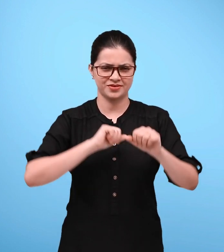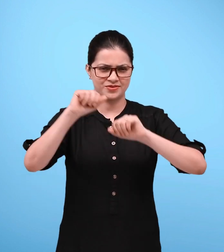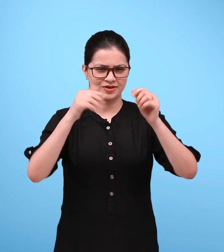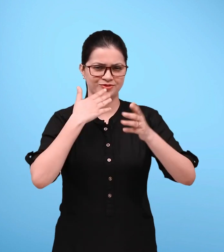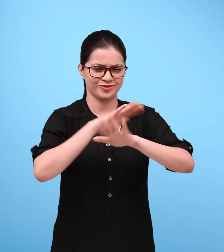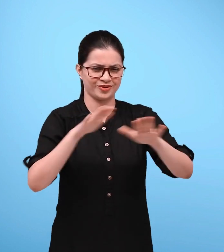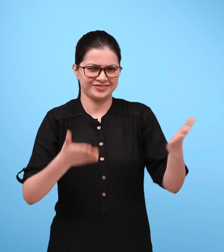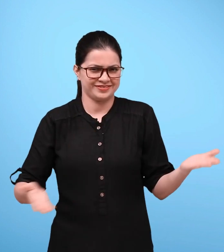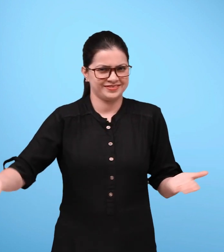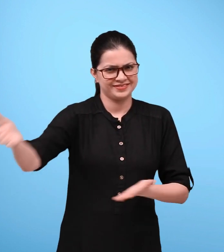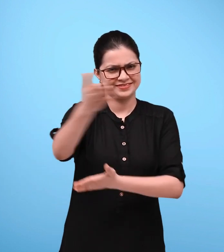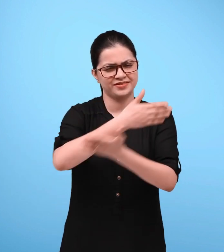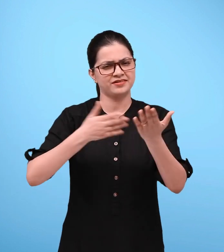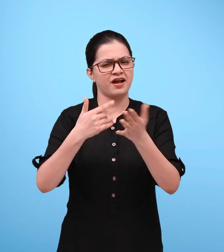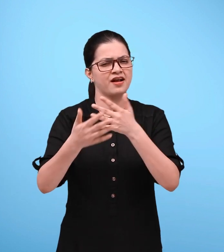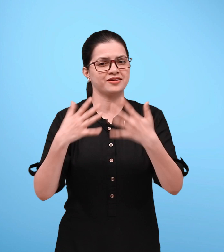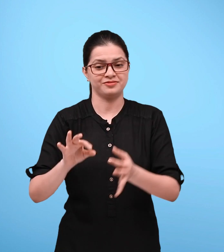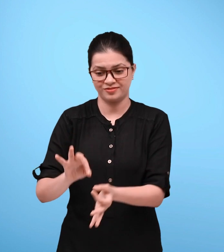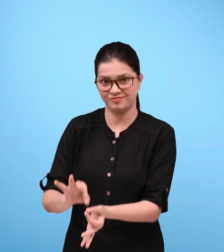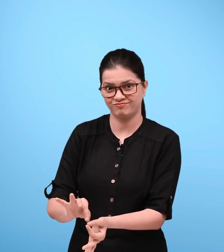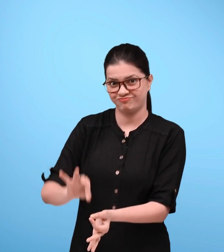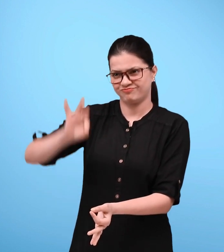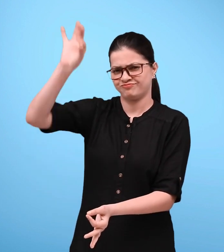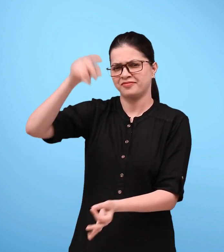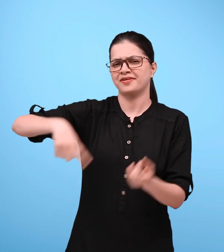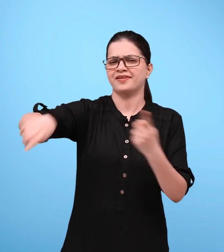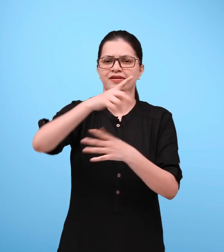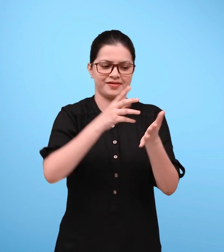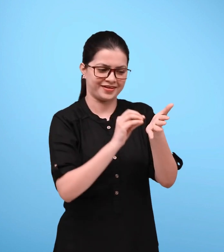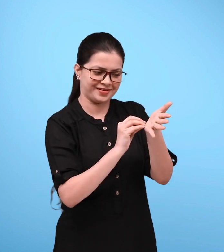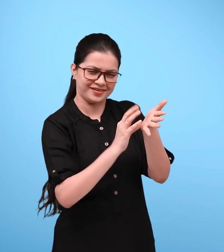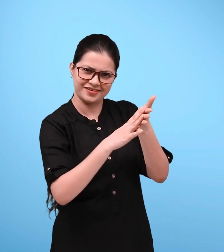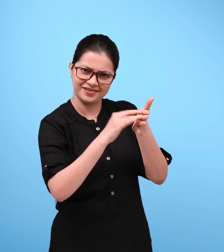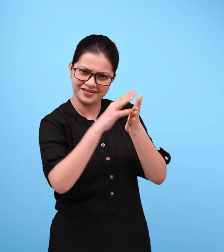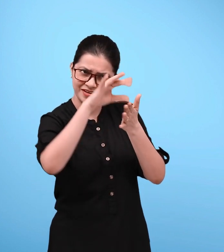Measure the height of your classmate using handspan and then by using a meter scale.